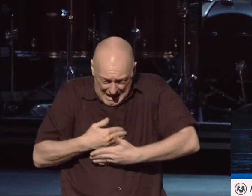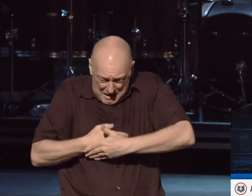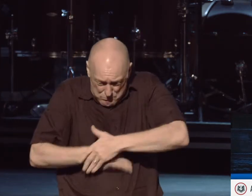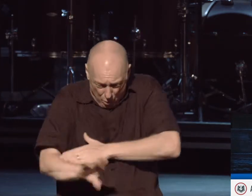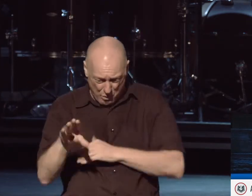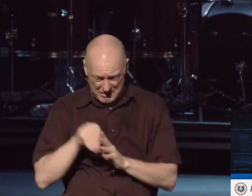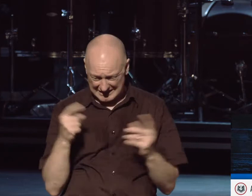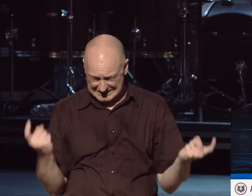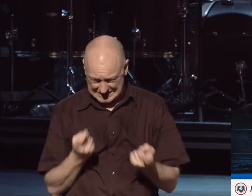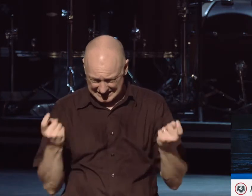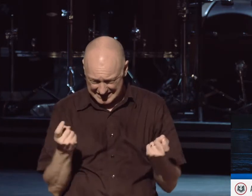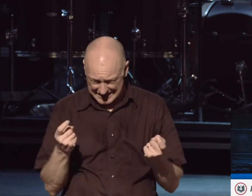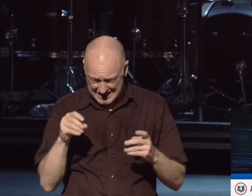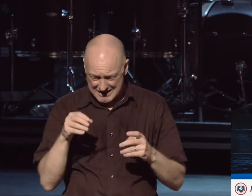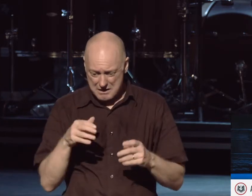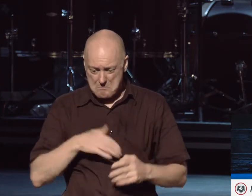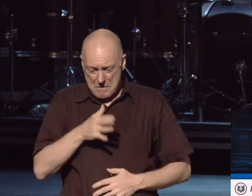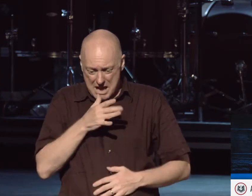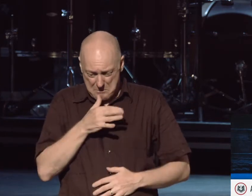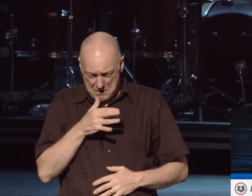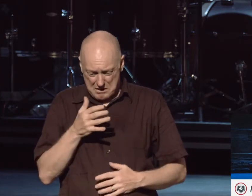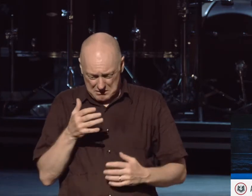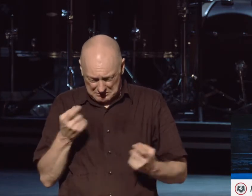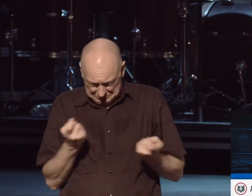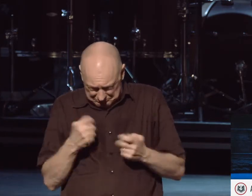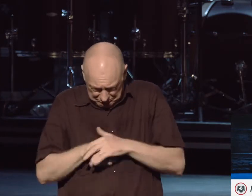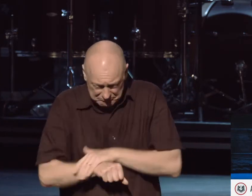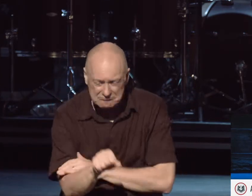brought forth in iniquity, and in sin did my mother